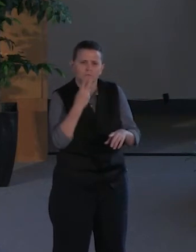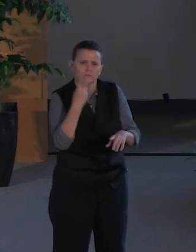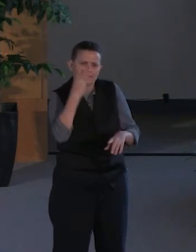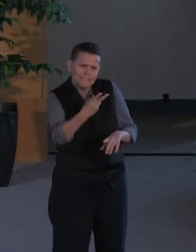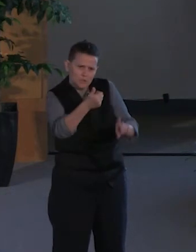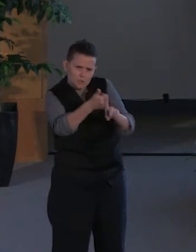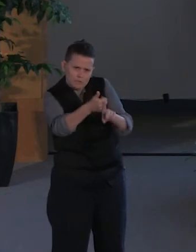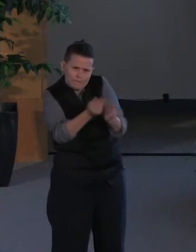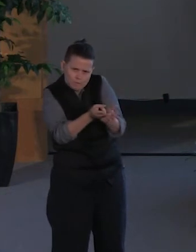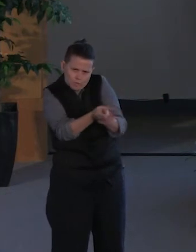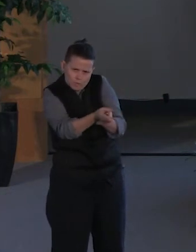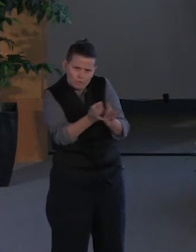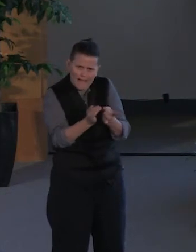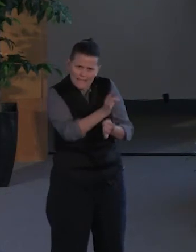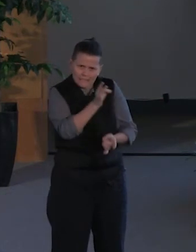it look like?